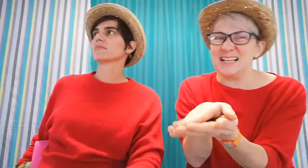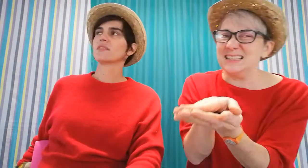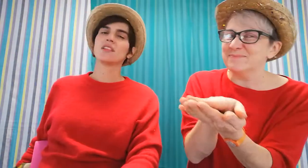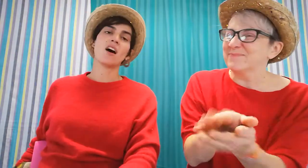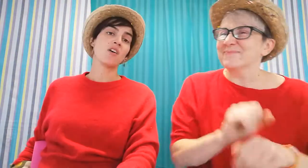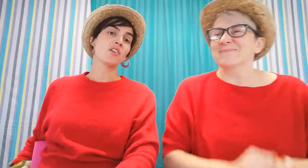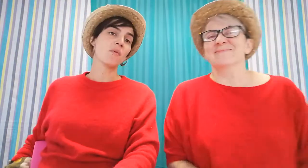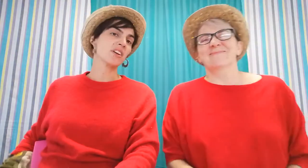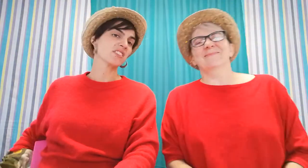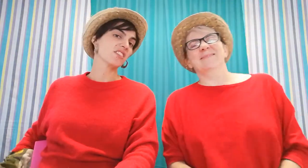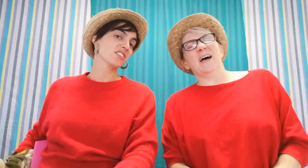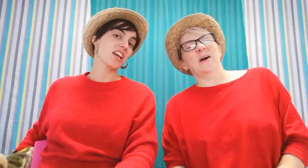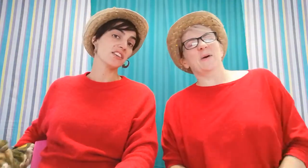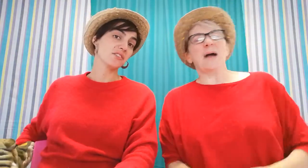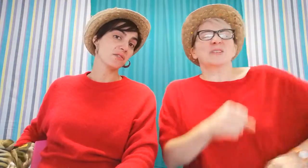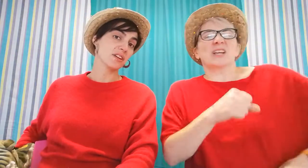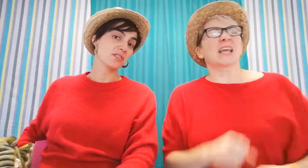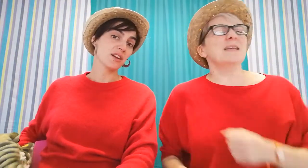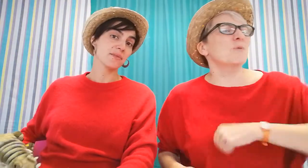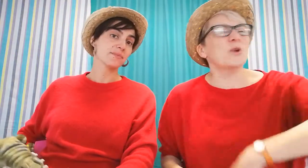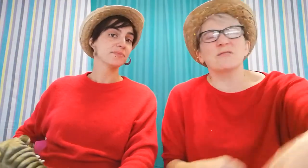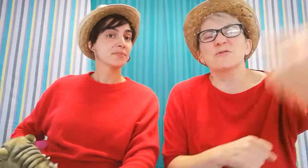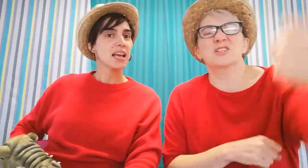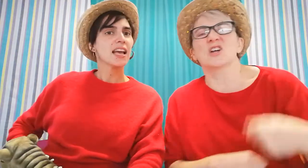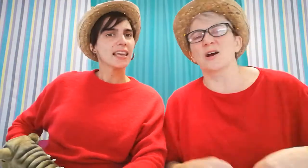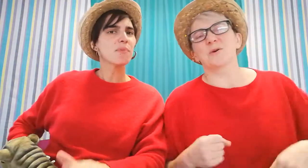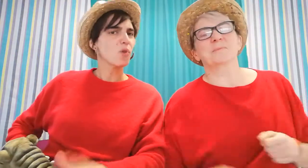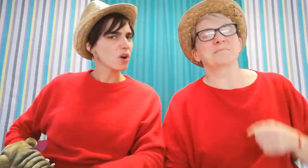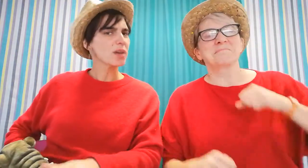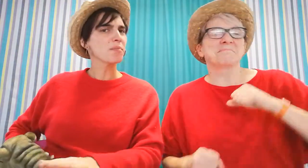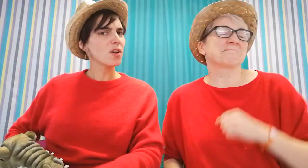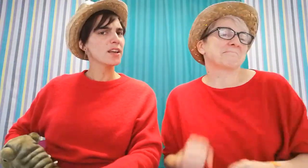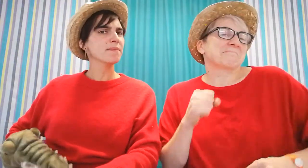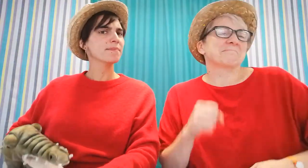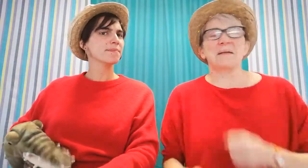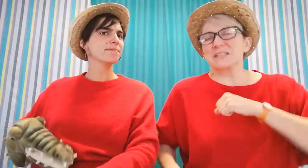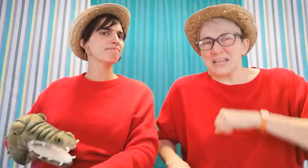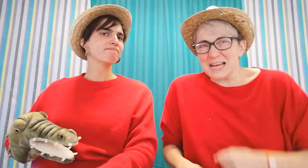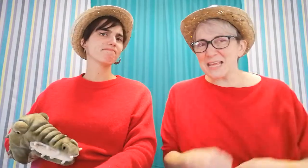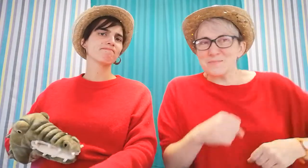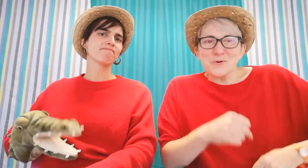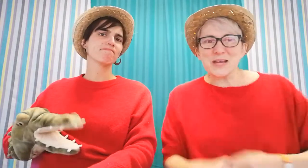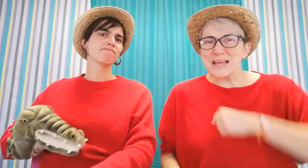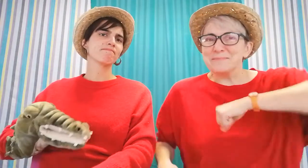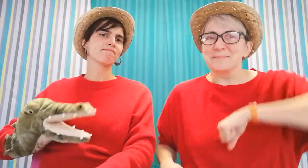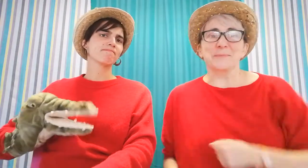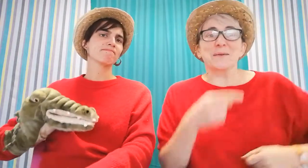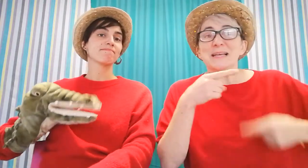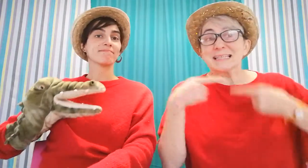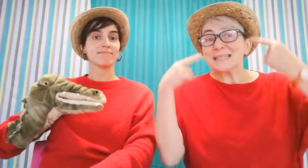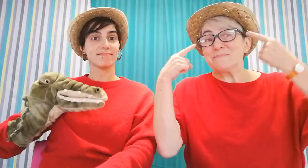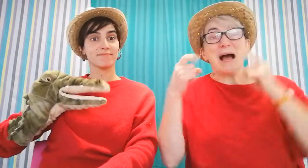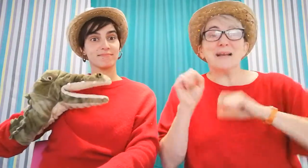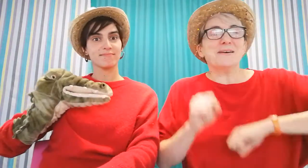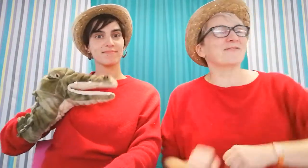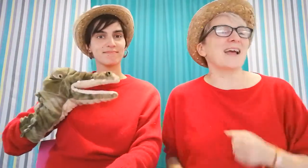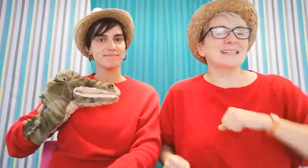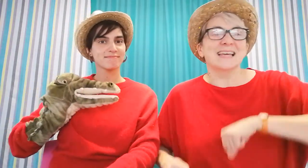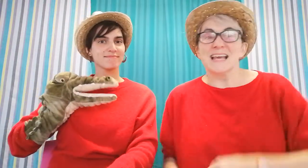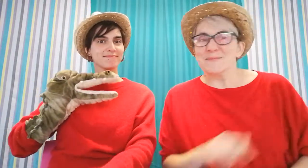I'm not worried about the crocodile. I'm just going to keep walking through this jungle. Keep walking, Molly. I'm just going to keep walking with a big smile on my face